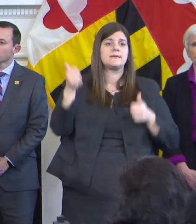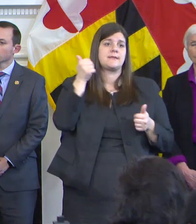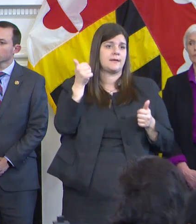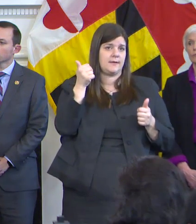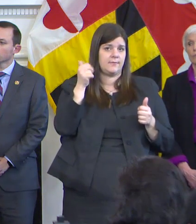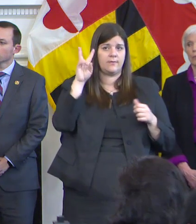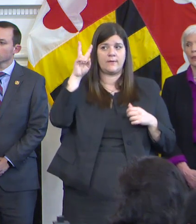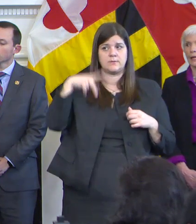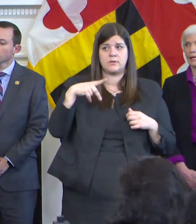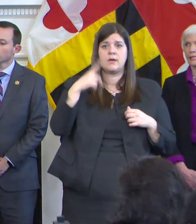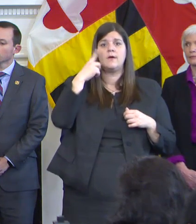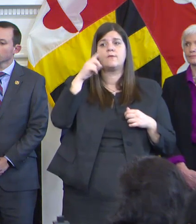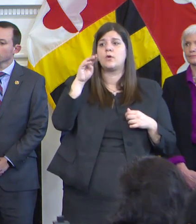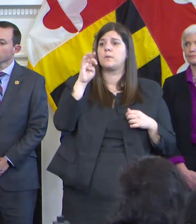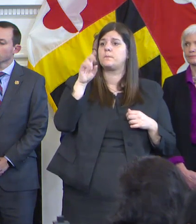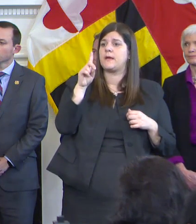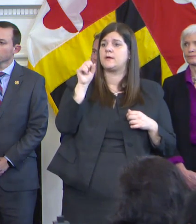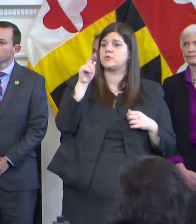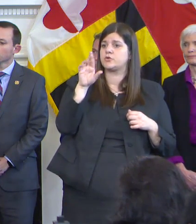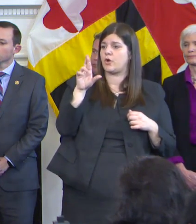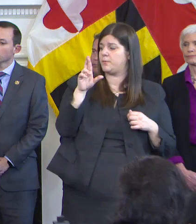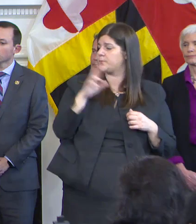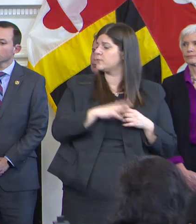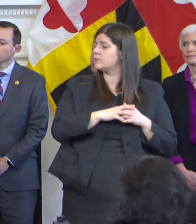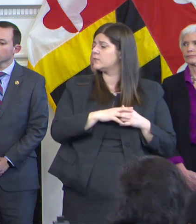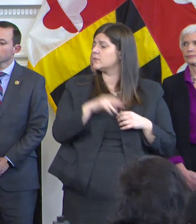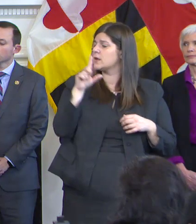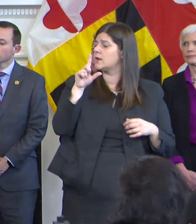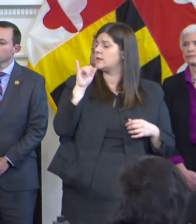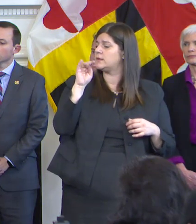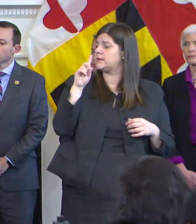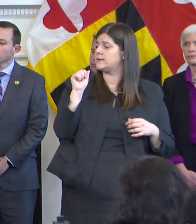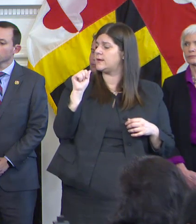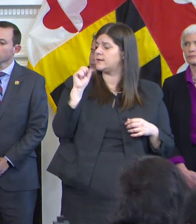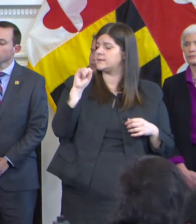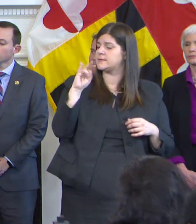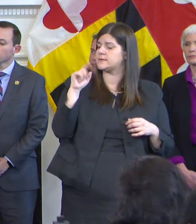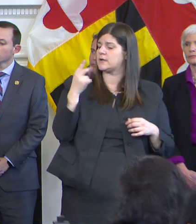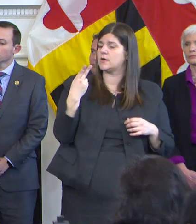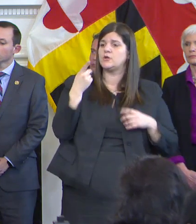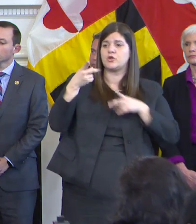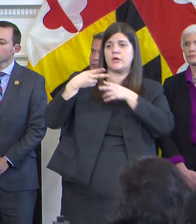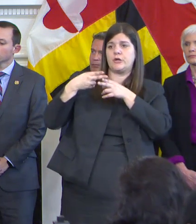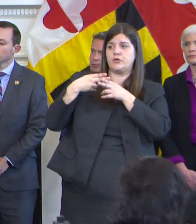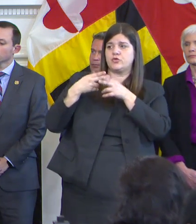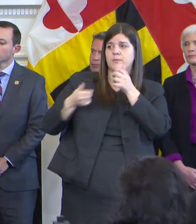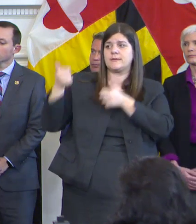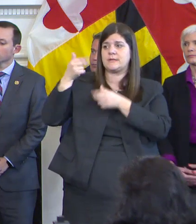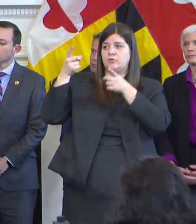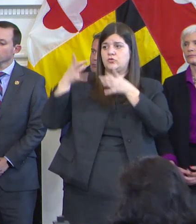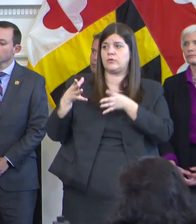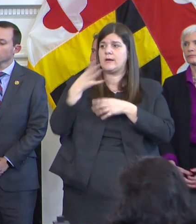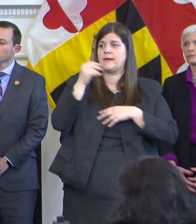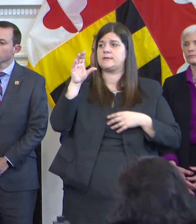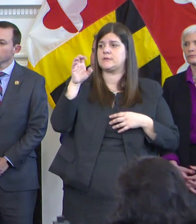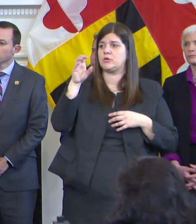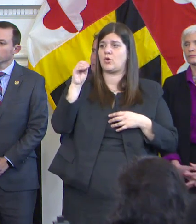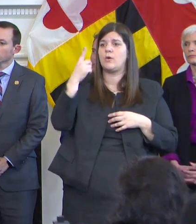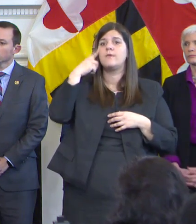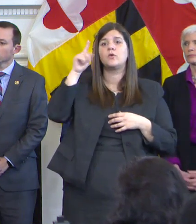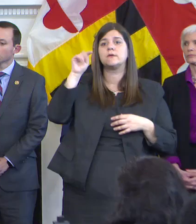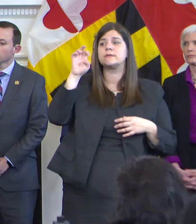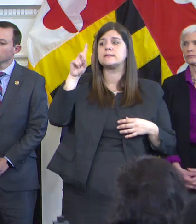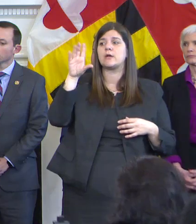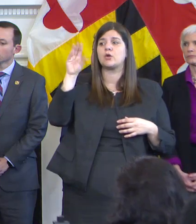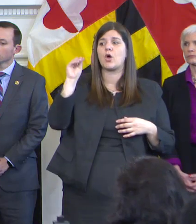at MedStar. Linda Singh, the Interim Executive Director and CEO of TEDCO and our former